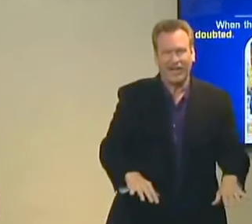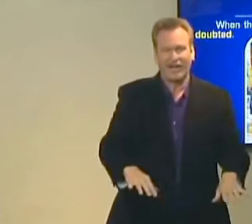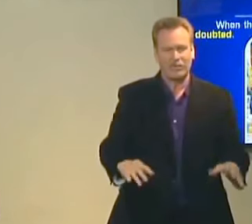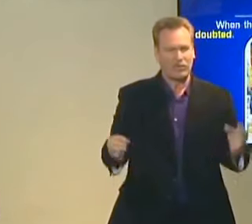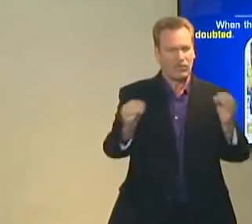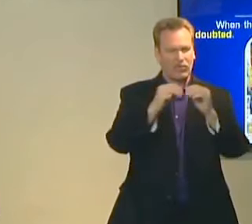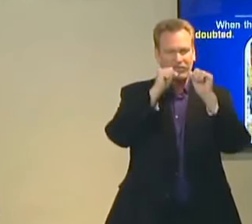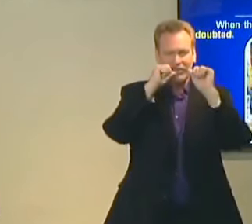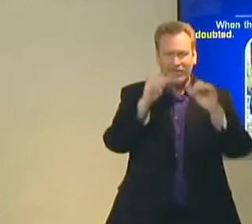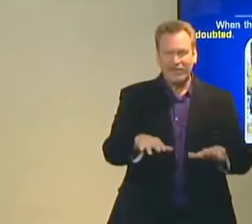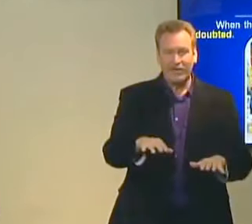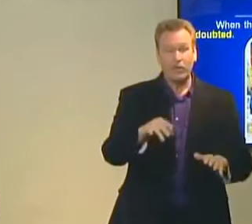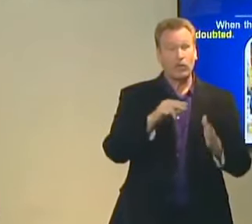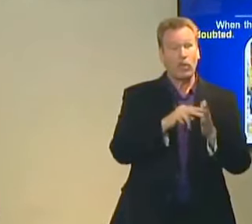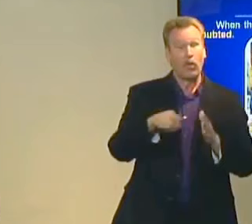But so many more people than I am.